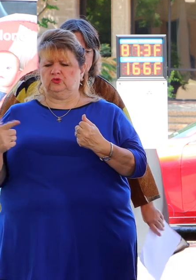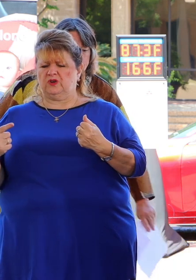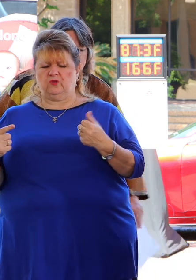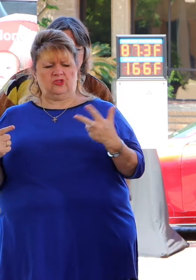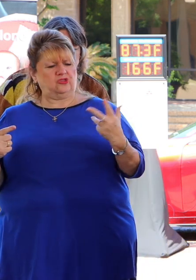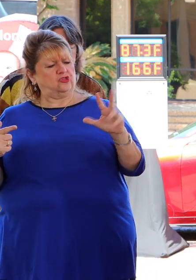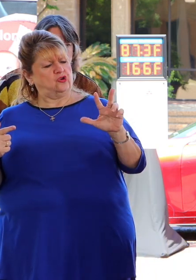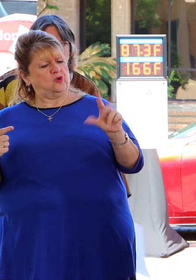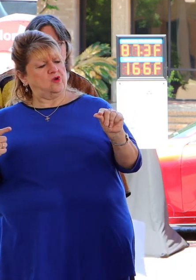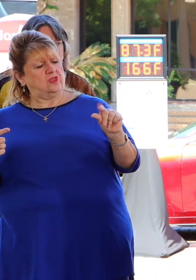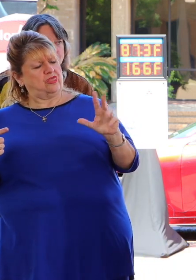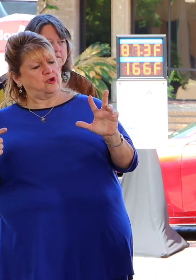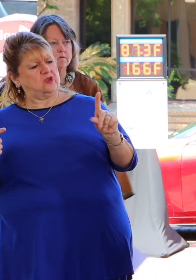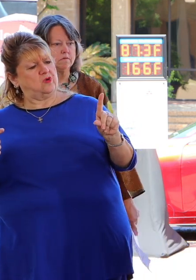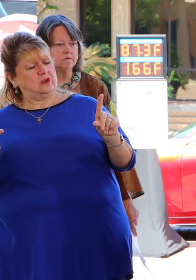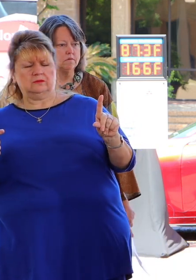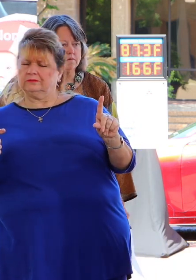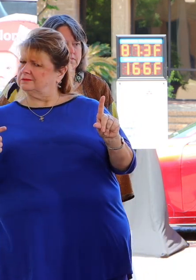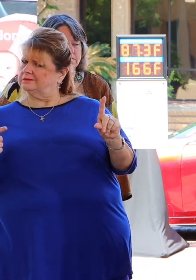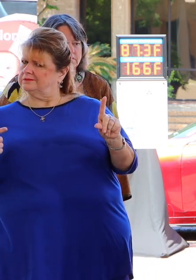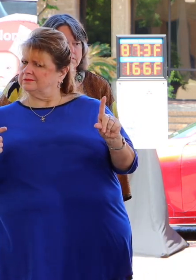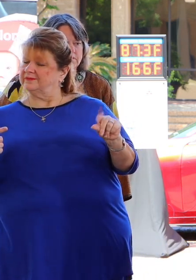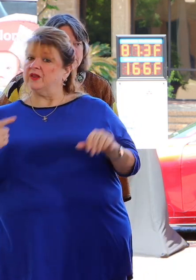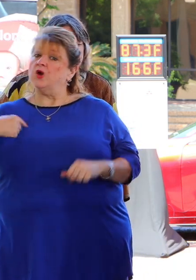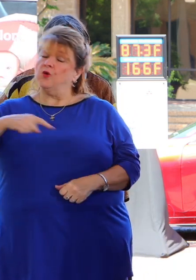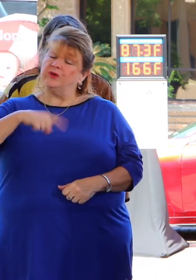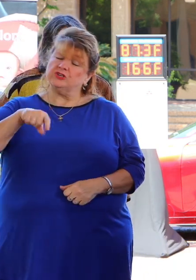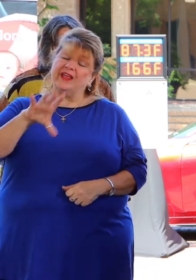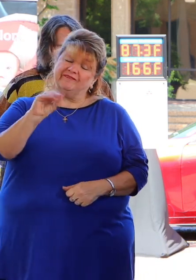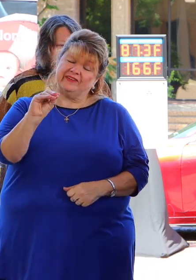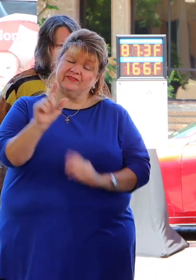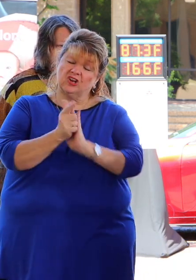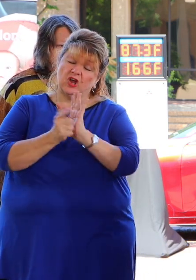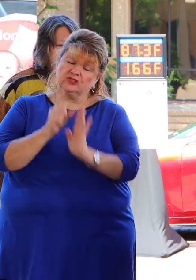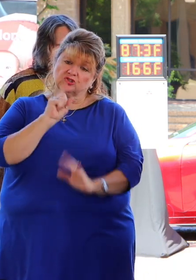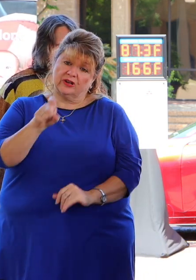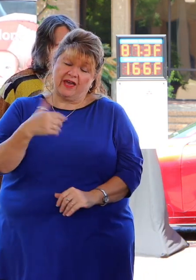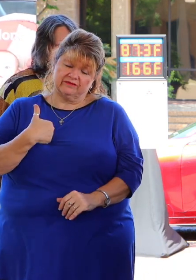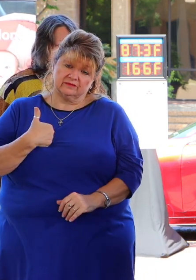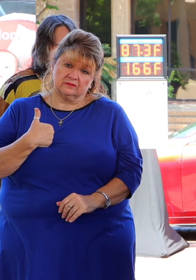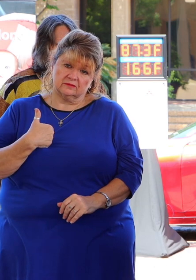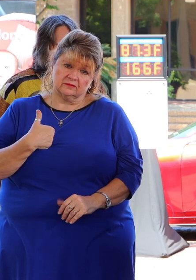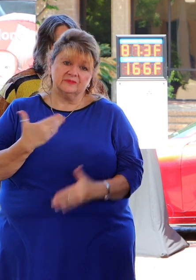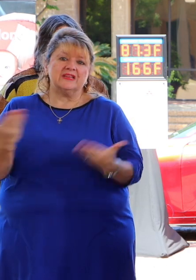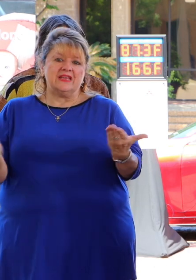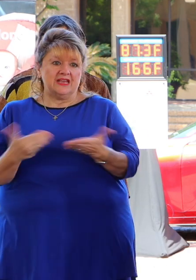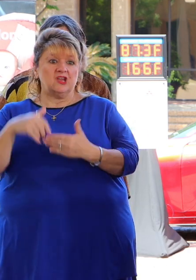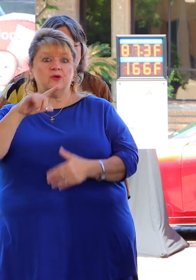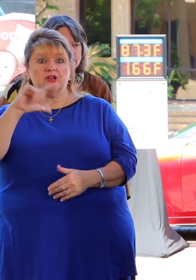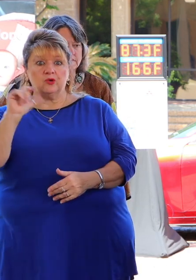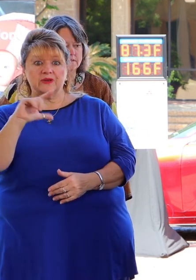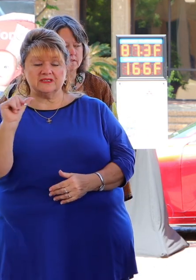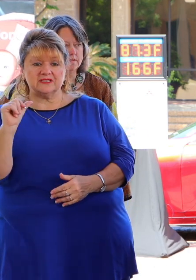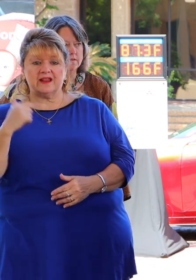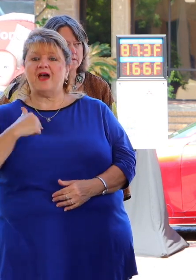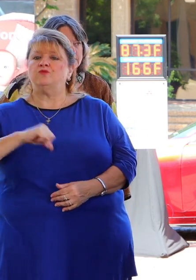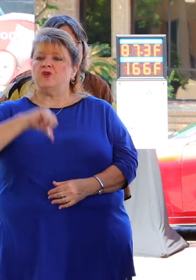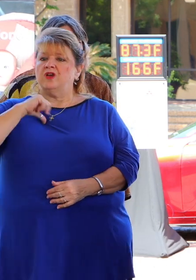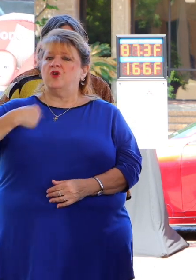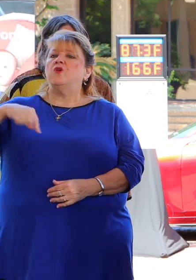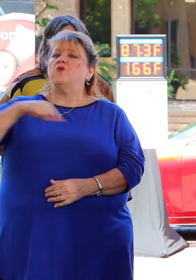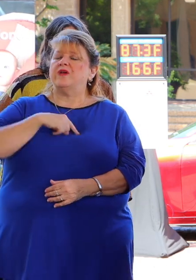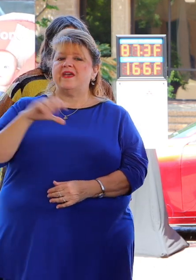preventing this particular tragedy. We do in Louisiana, though, and I'm proud to say that we do